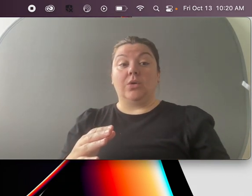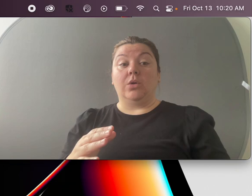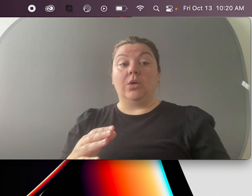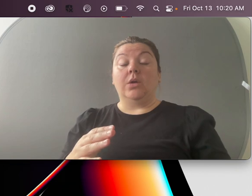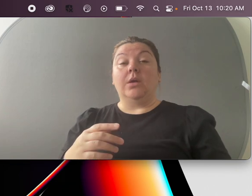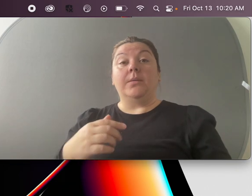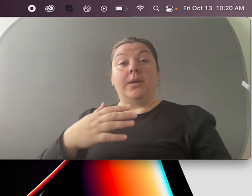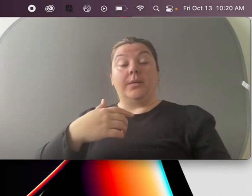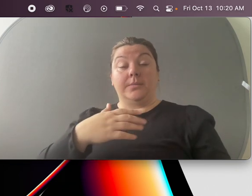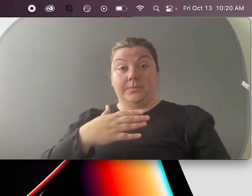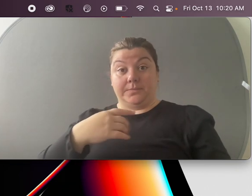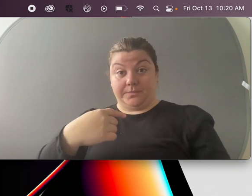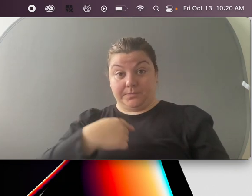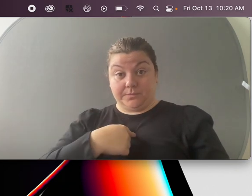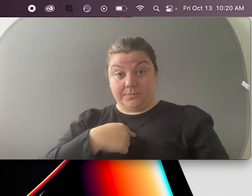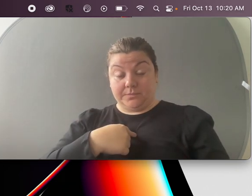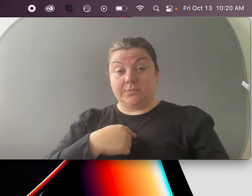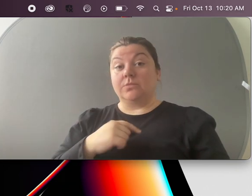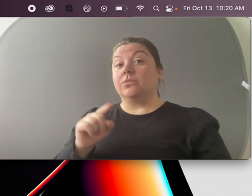So